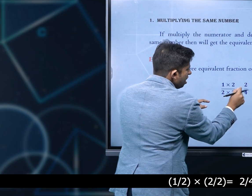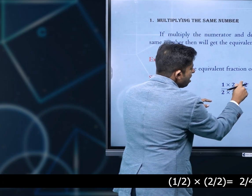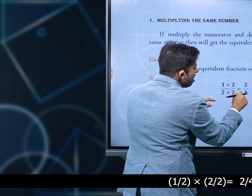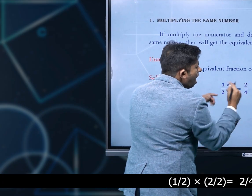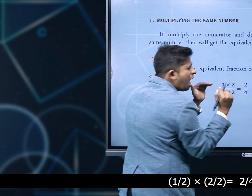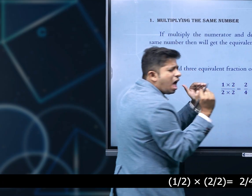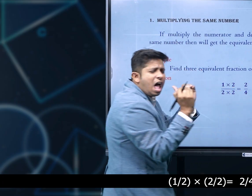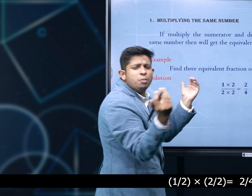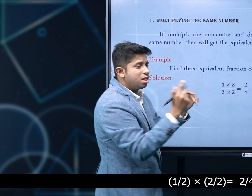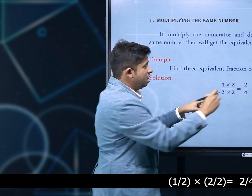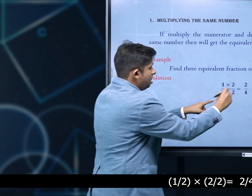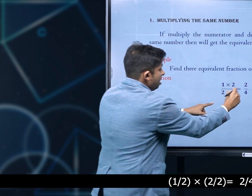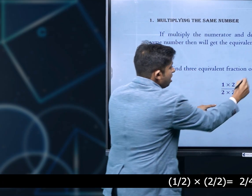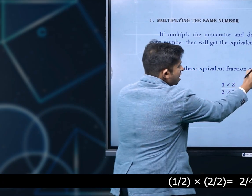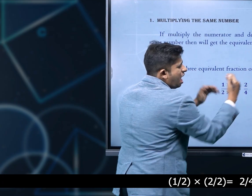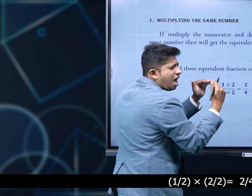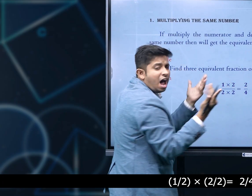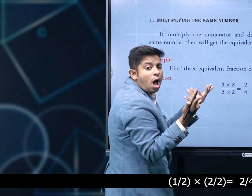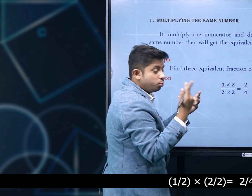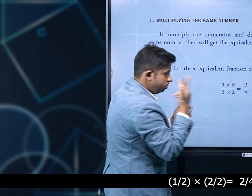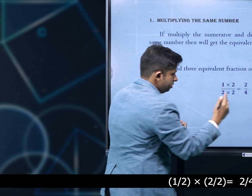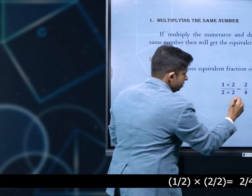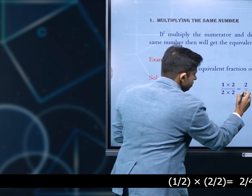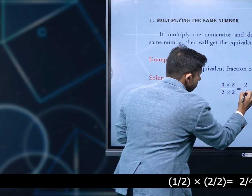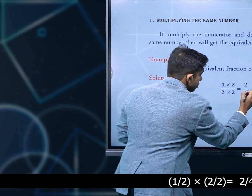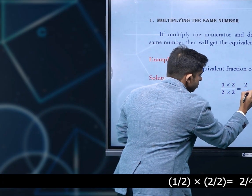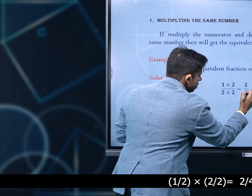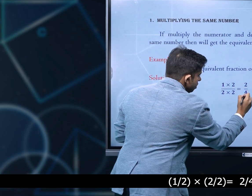into 2 into 2 is equal to 2 by 4.